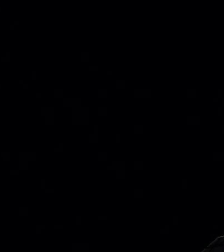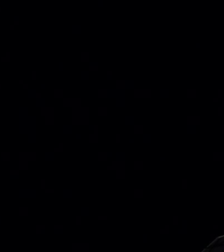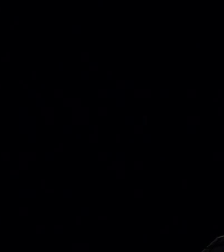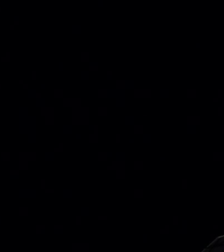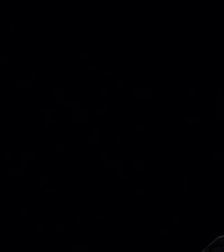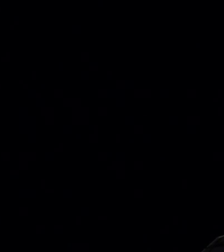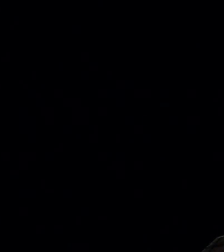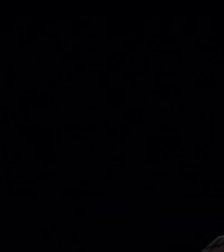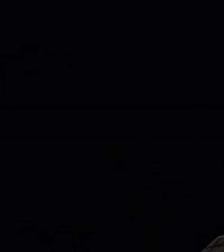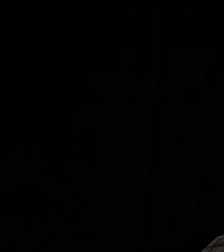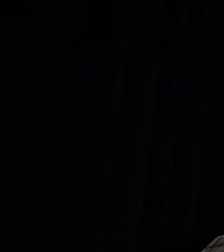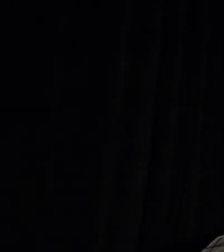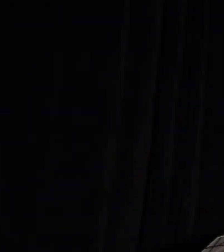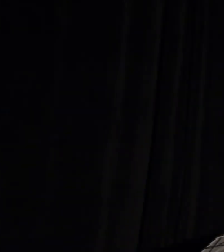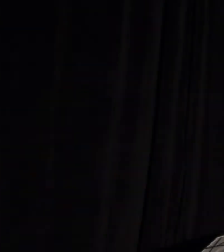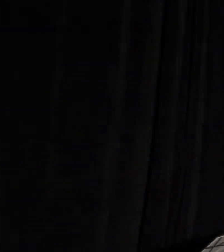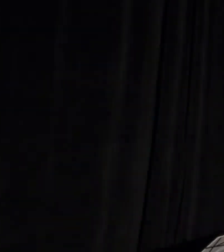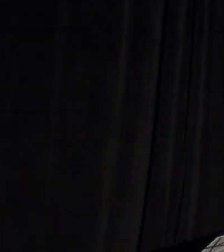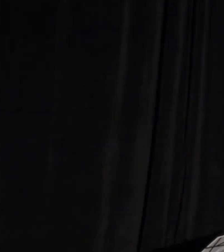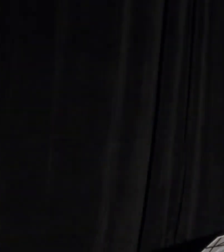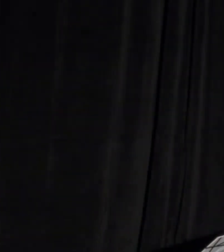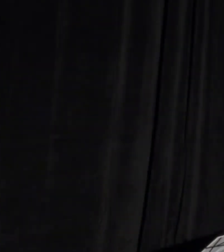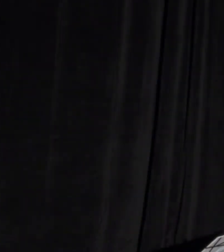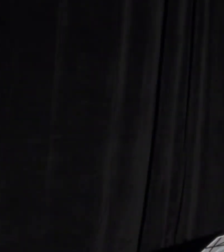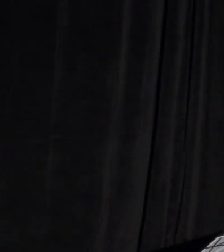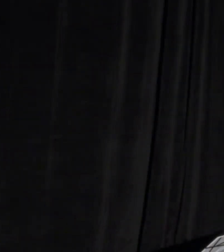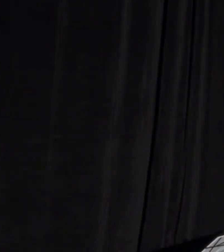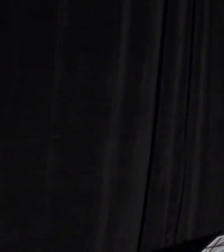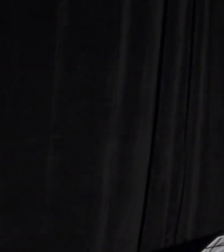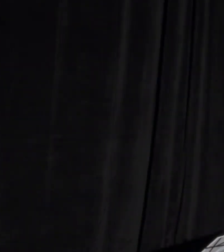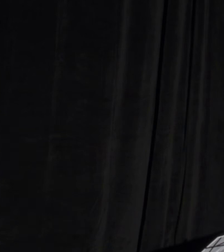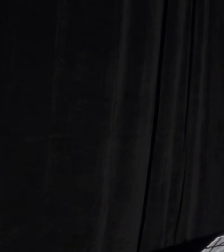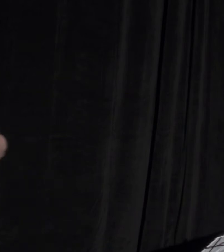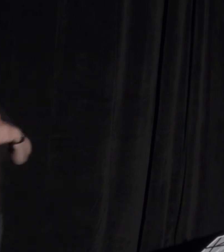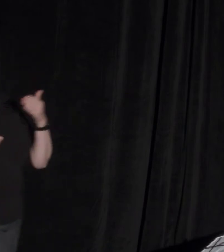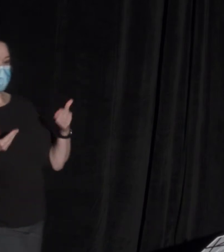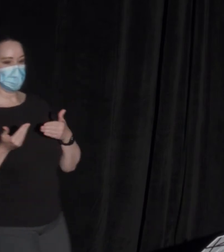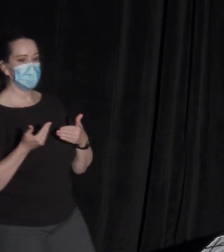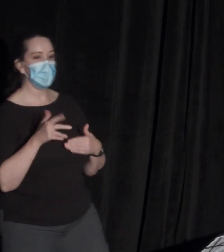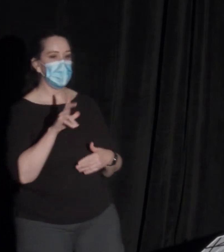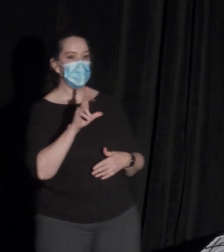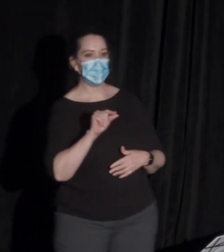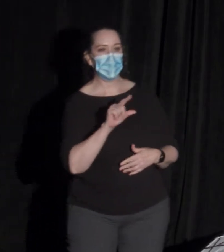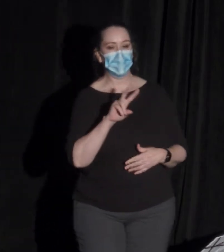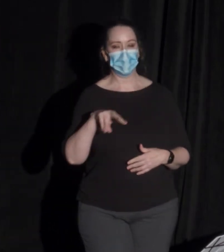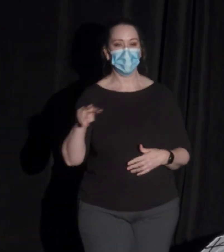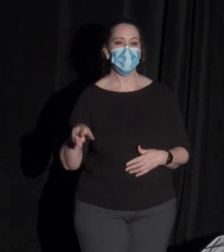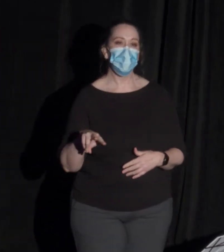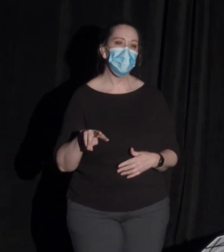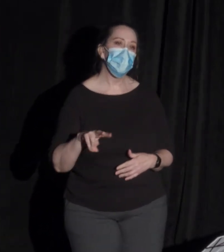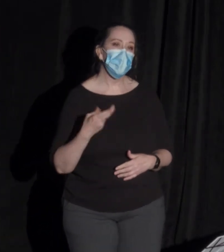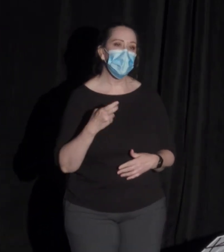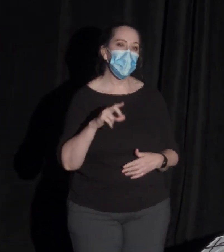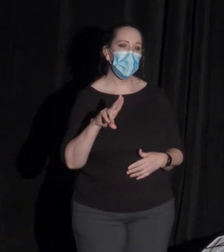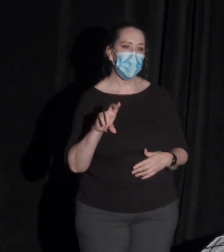Good evening, and welcome to the 2022 Hugo Awards ceremony at Chicon 8. Before we start,